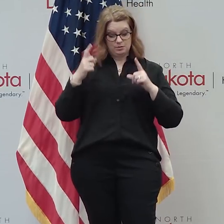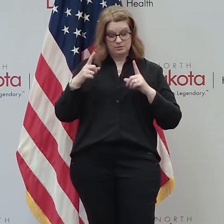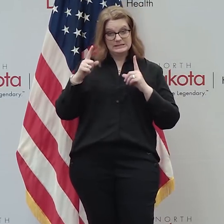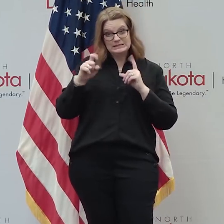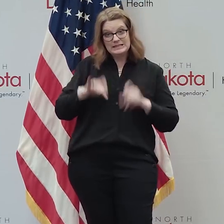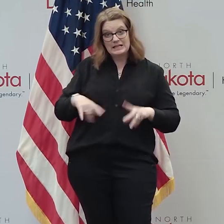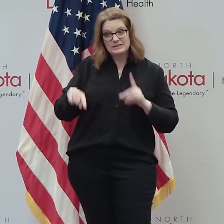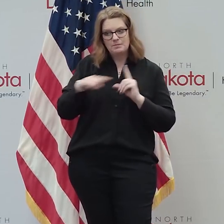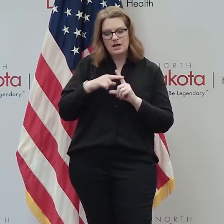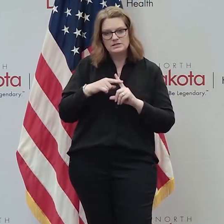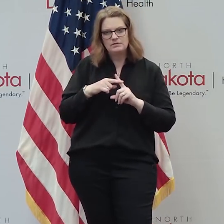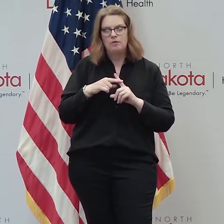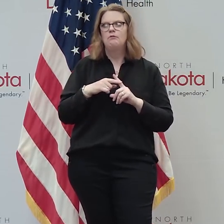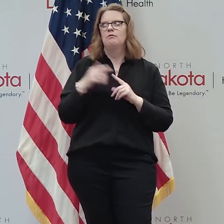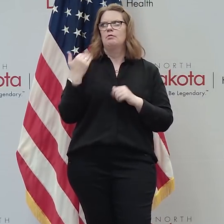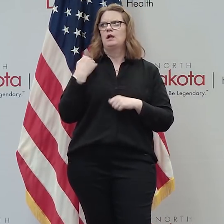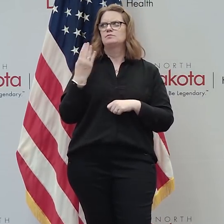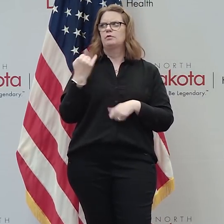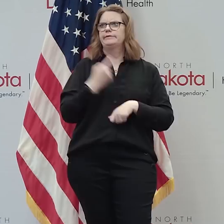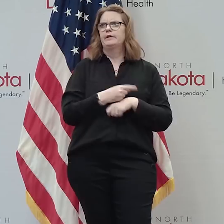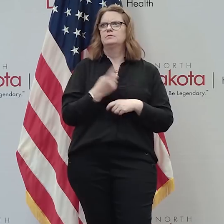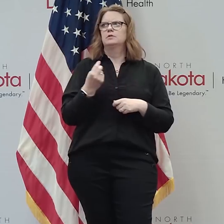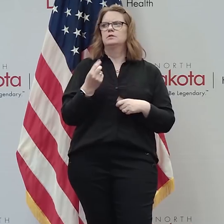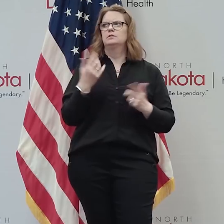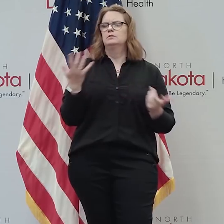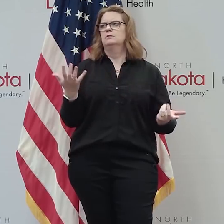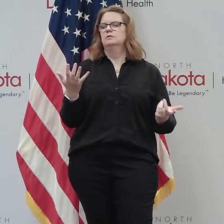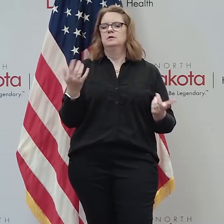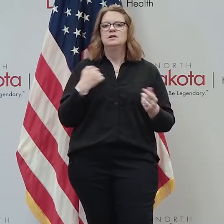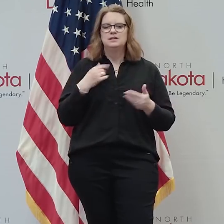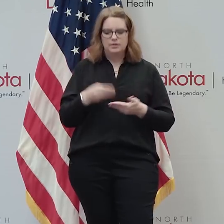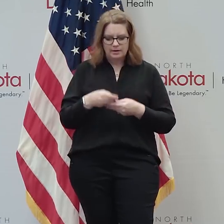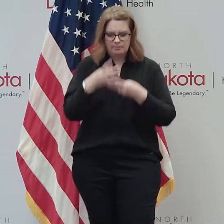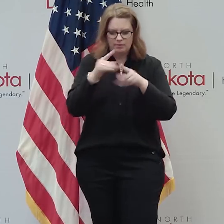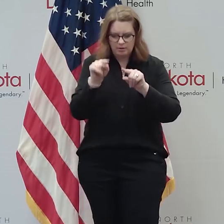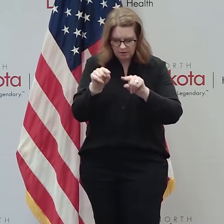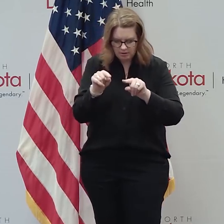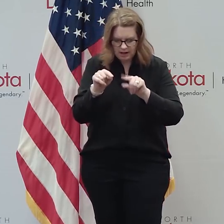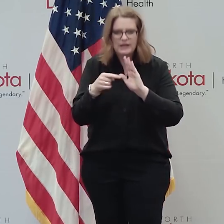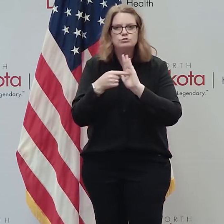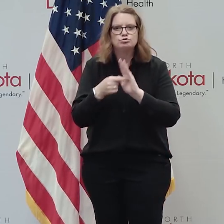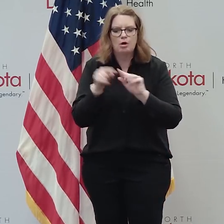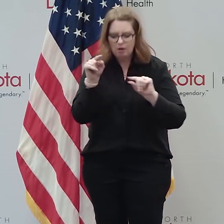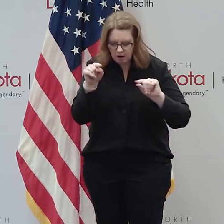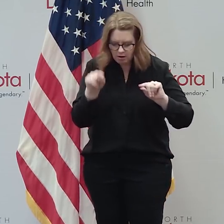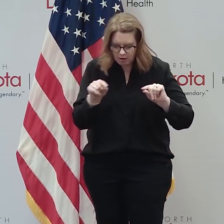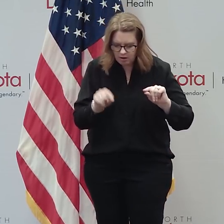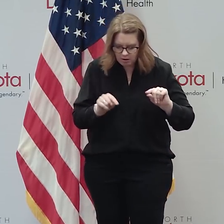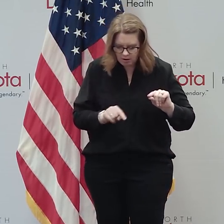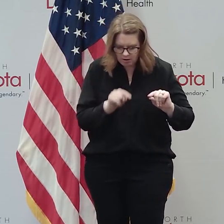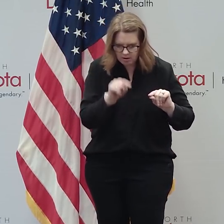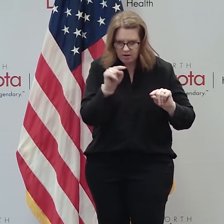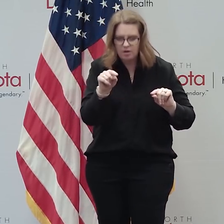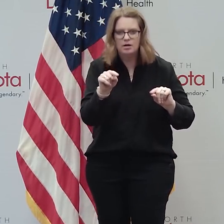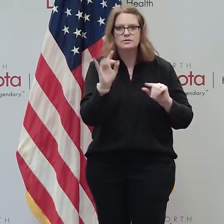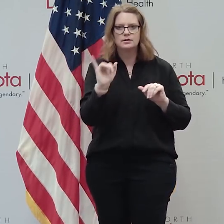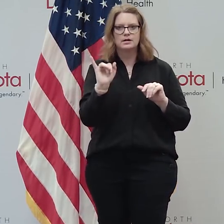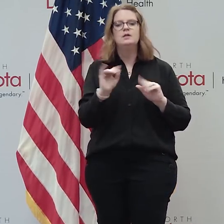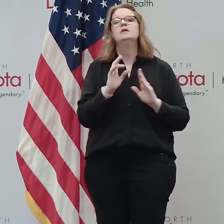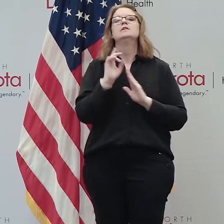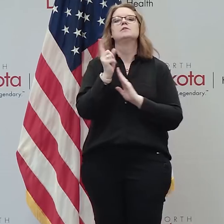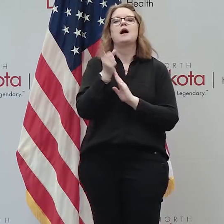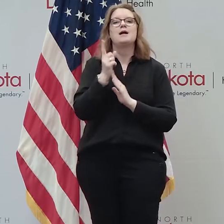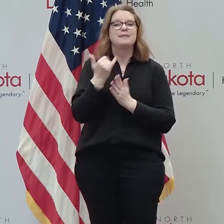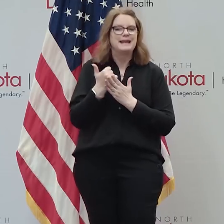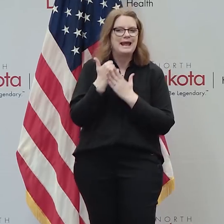and can't remember where you've been for the past 14 days, this would be great. The combination of the two, having a diary that automatically helps